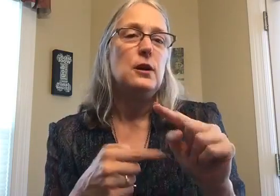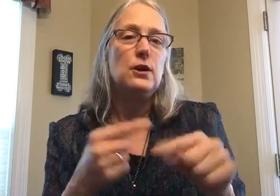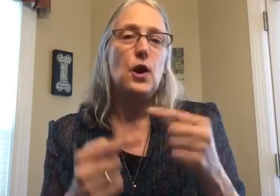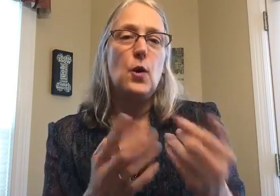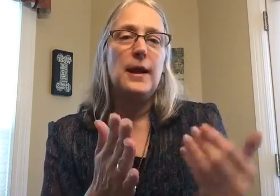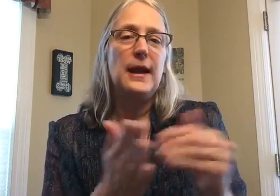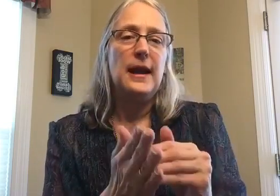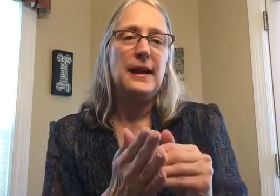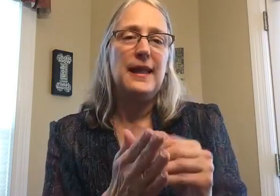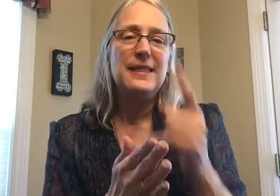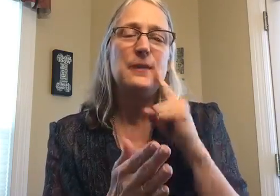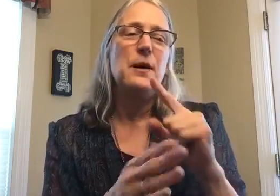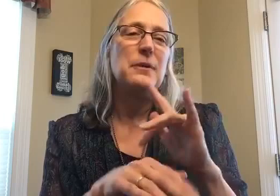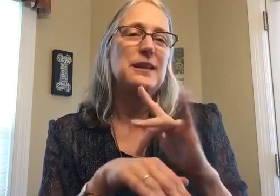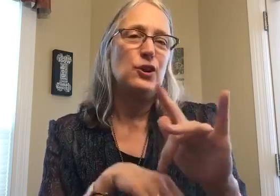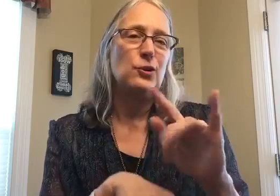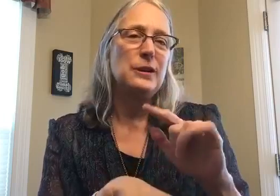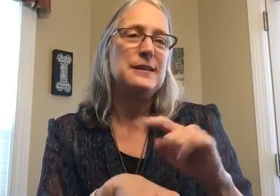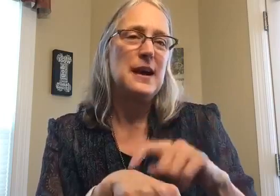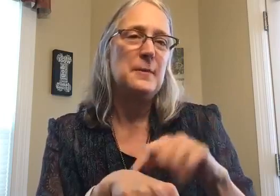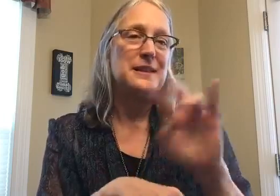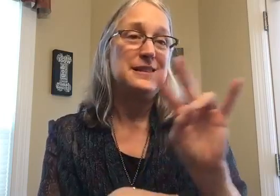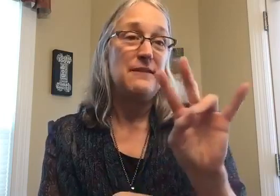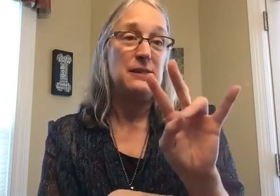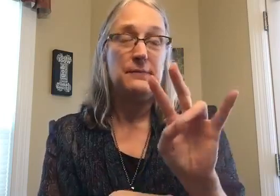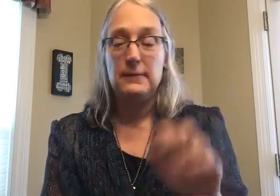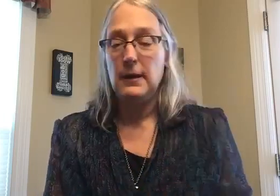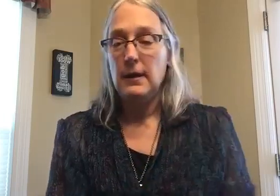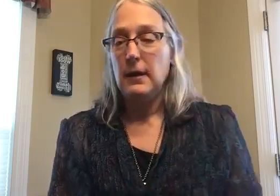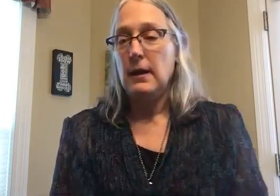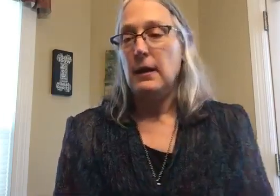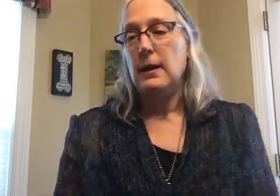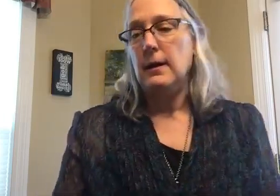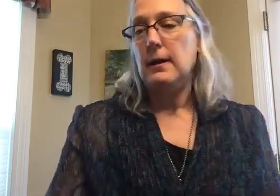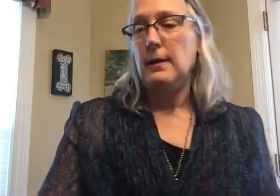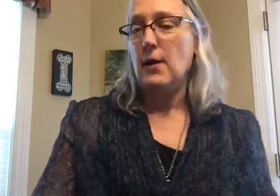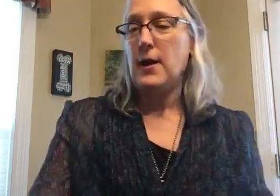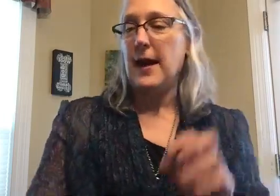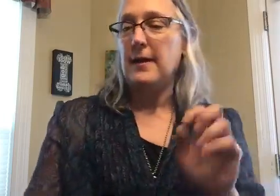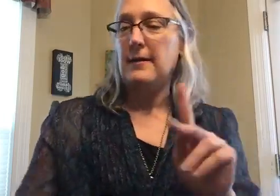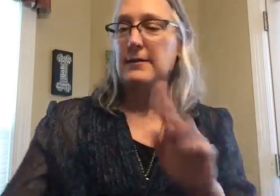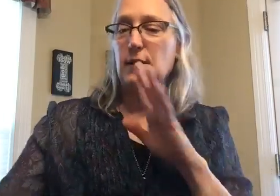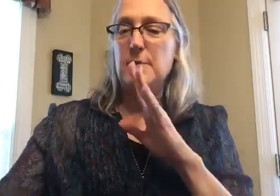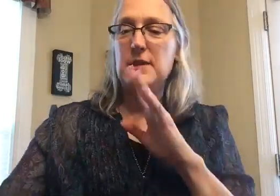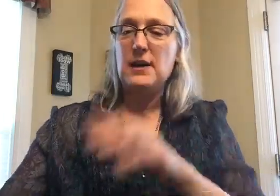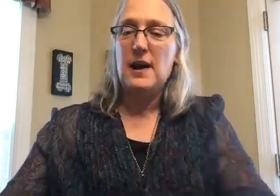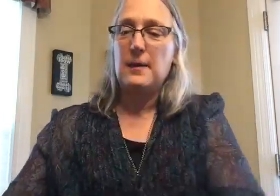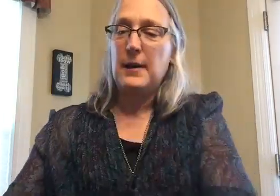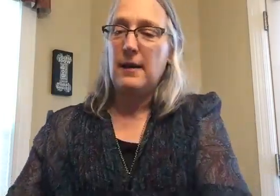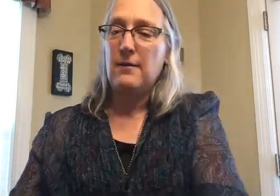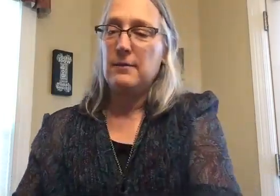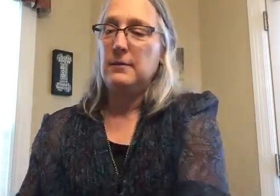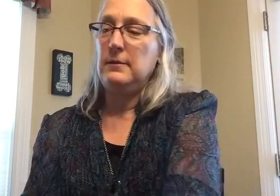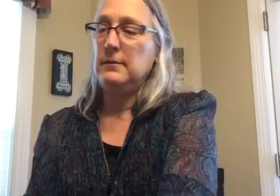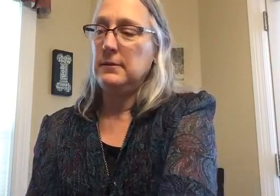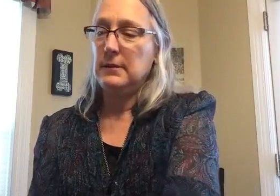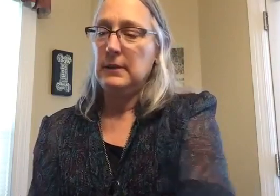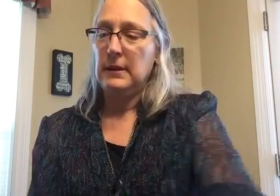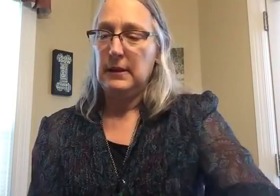go again, I think probably at the early time at 7. Okay, so let me talk about